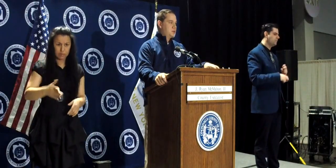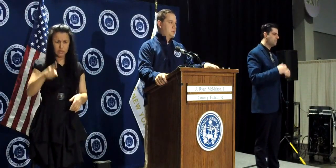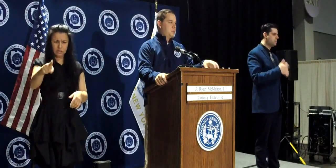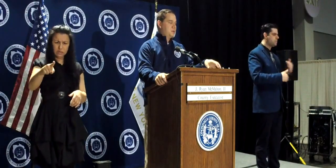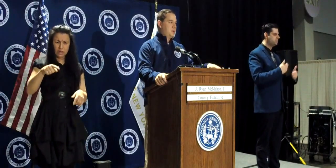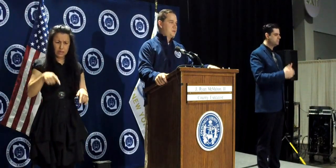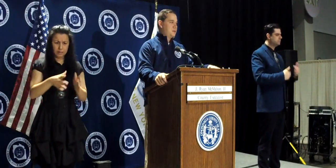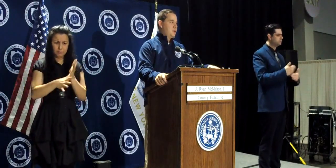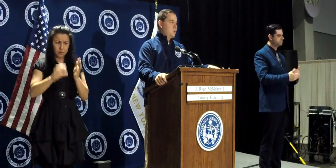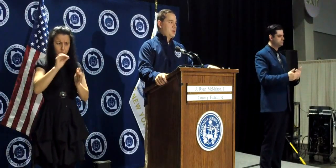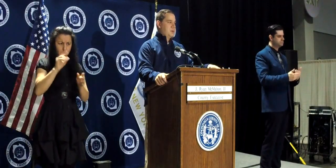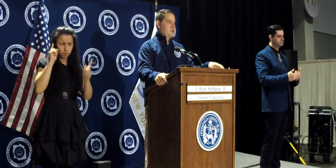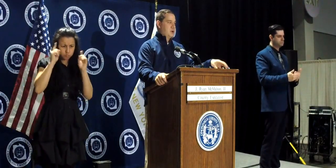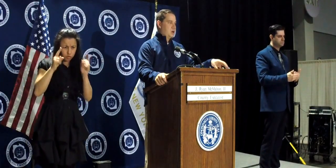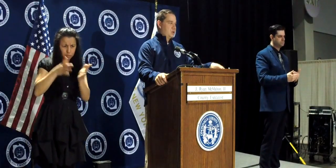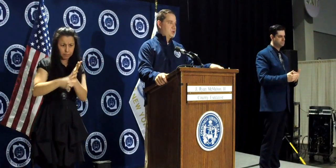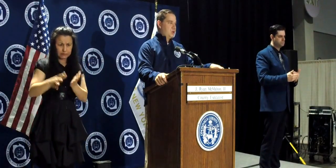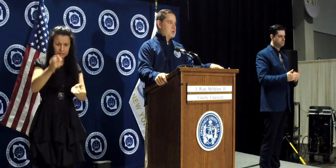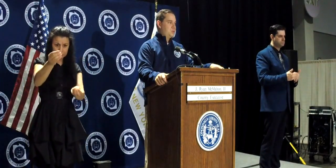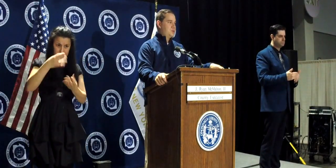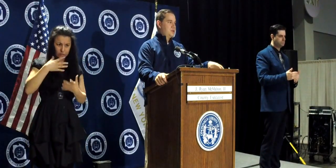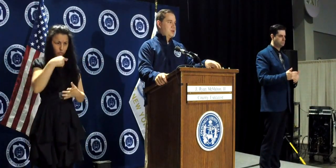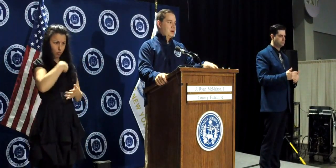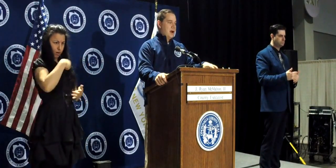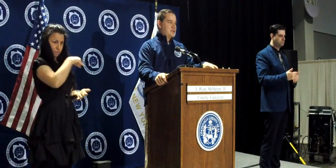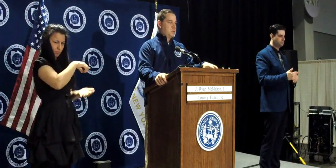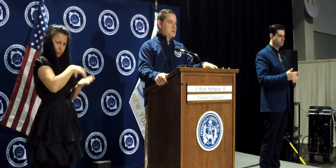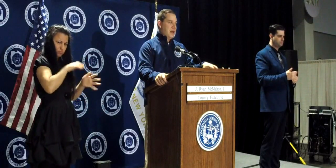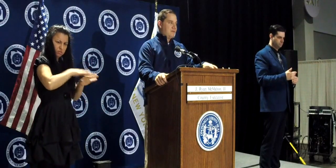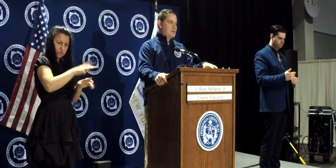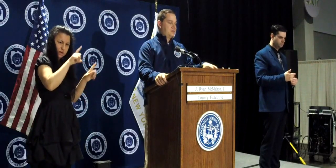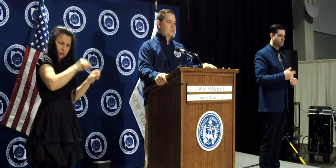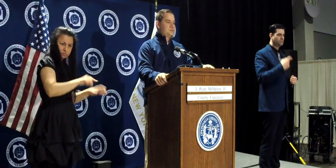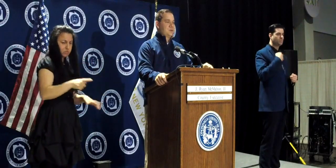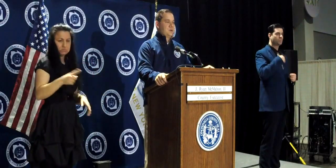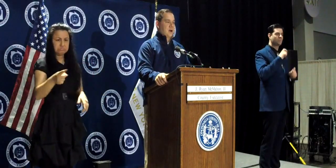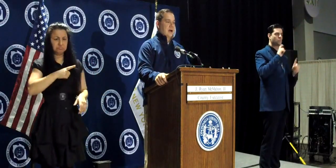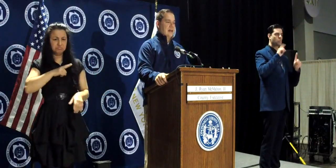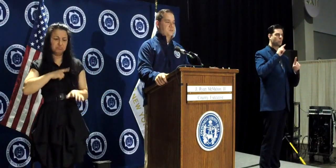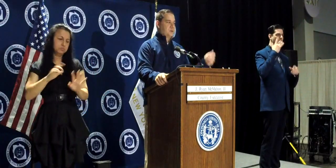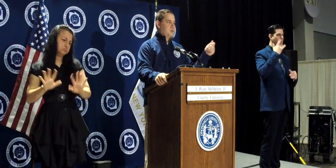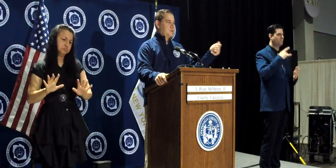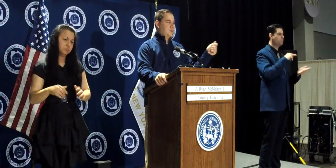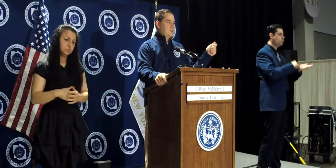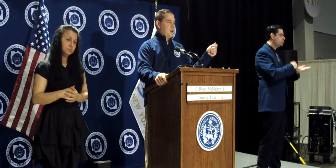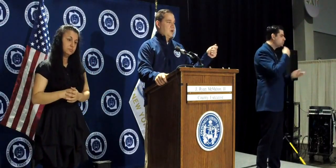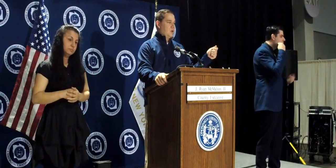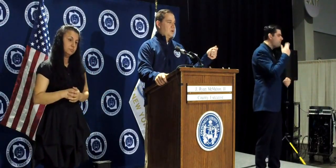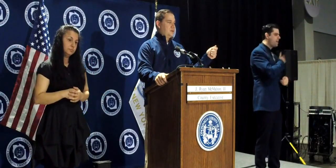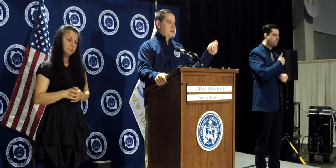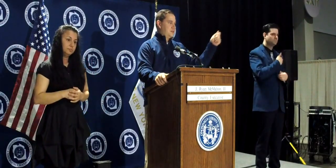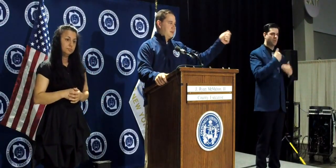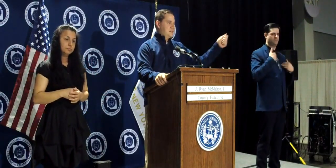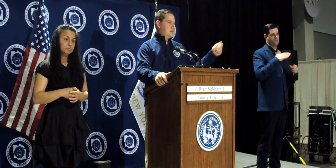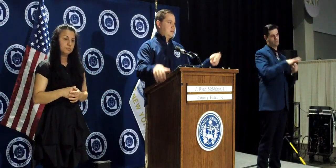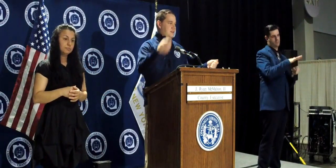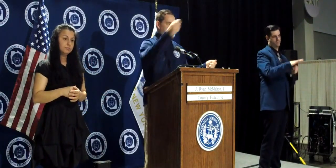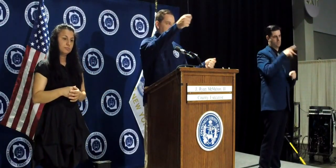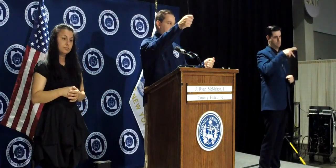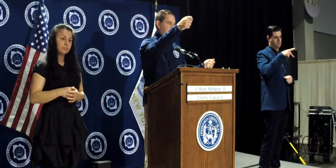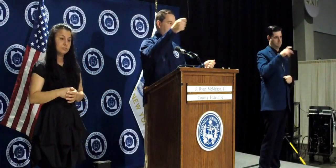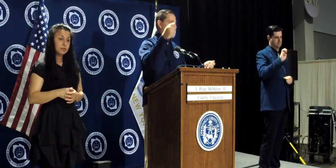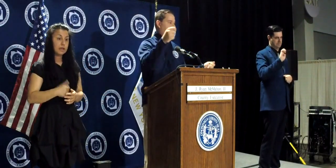have budgeted, but because we need to make sure our nursing homes and our hospitals have this. Our hospitals are ordering things, and that's